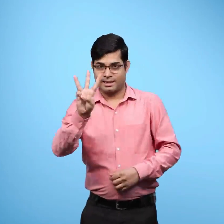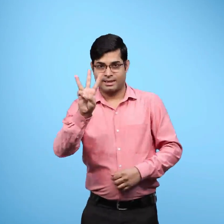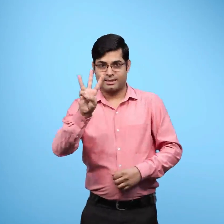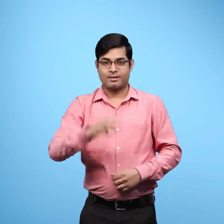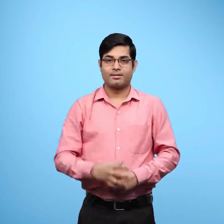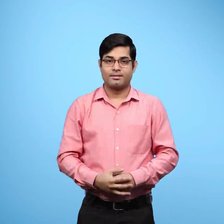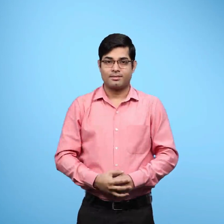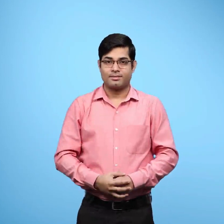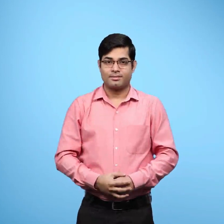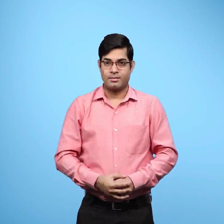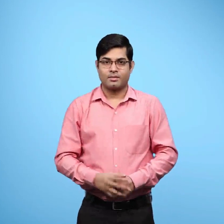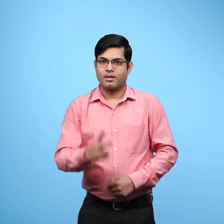Question 3.